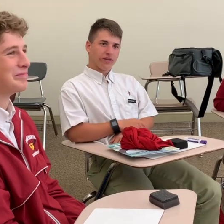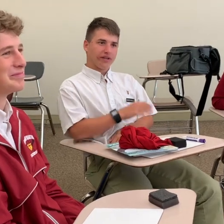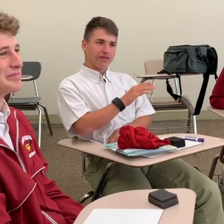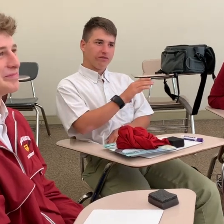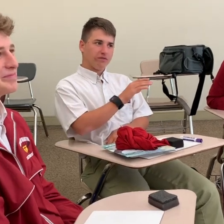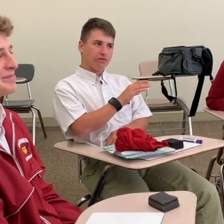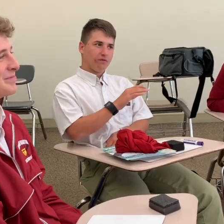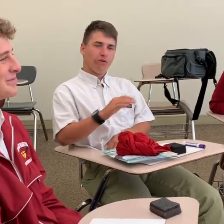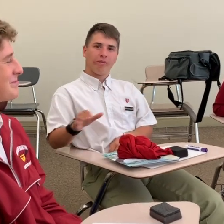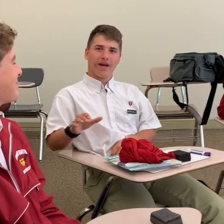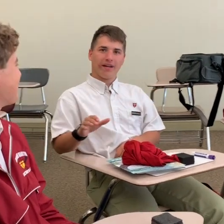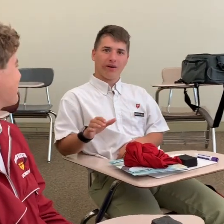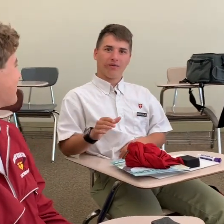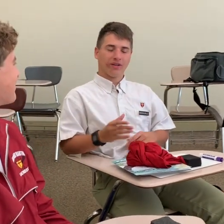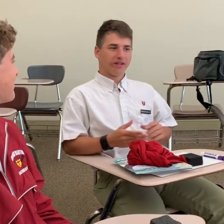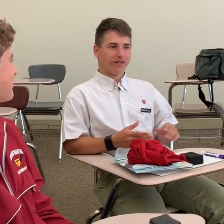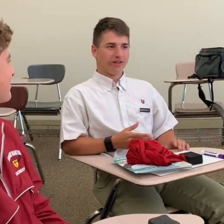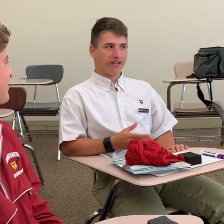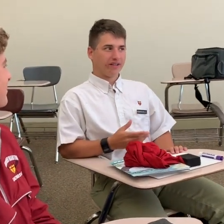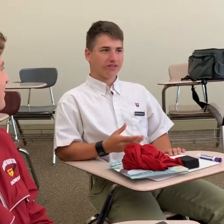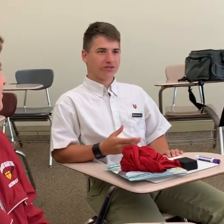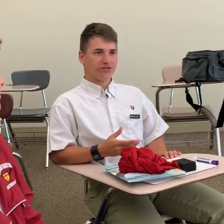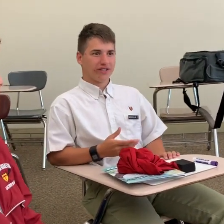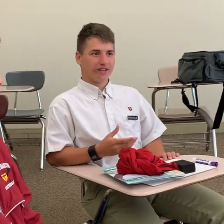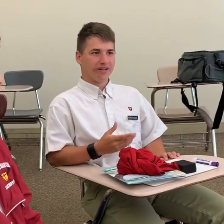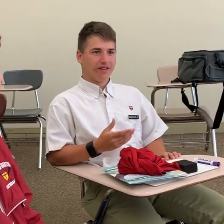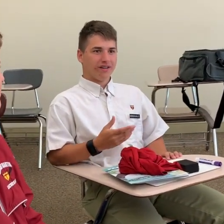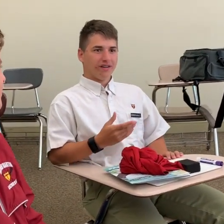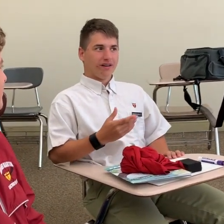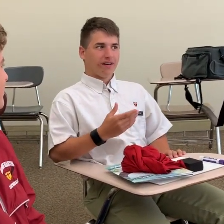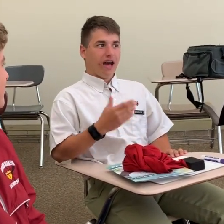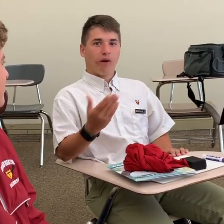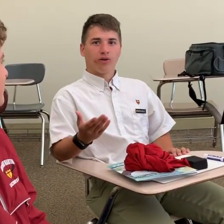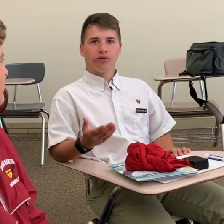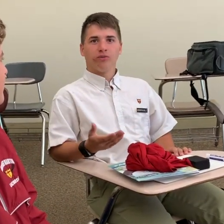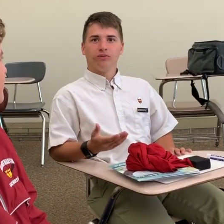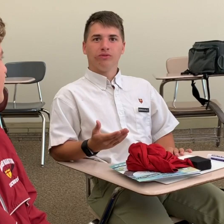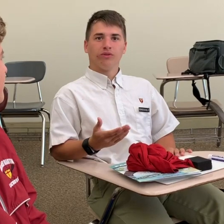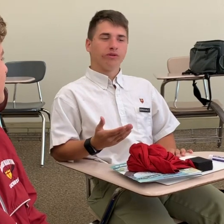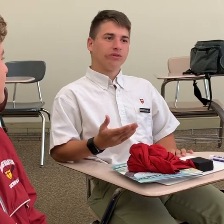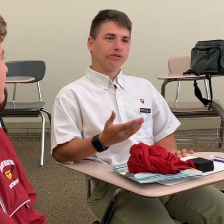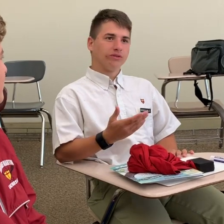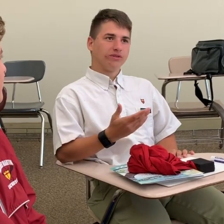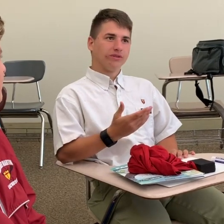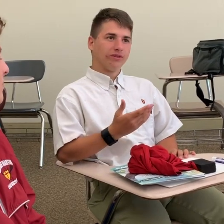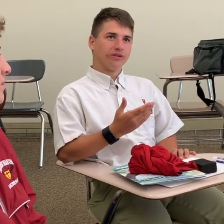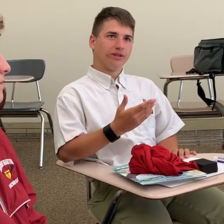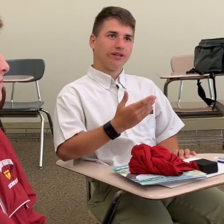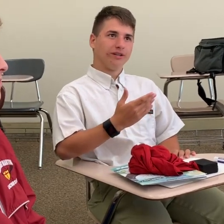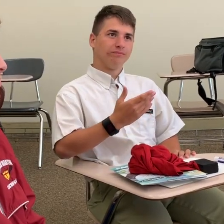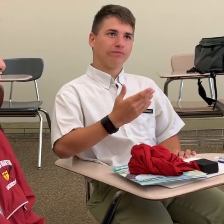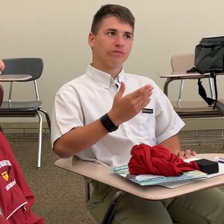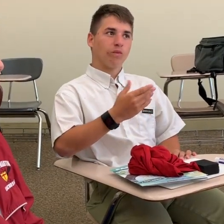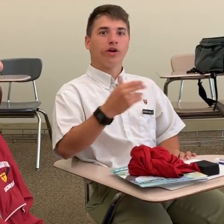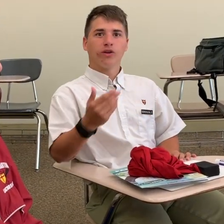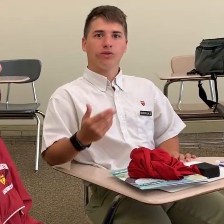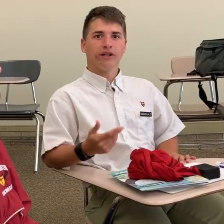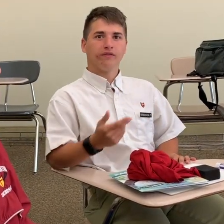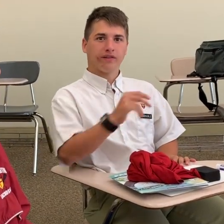like, formatted out, like, in English you'd say, how are you, or where do you live?